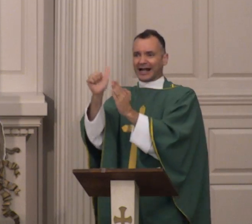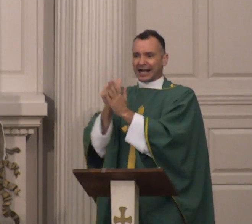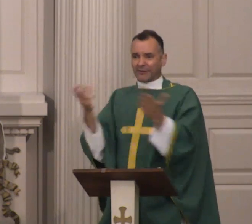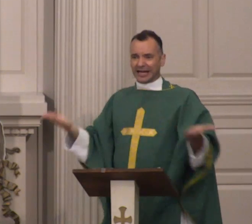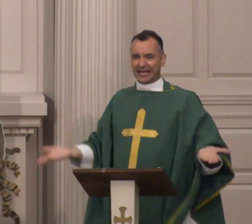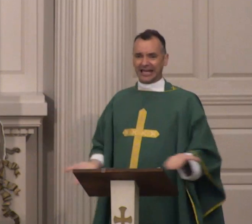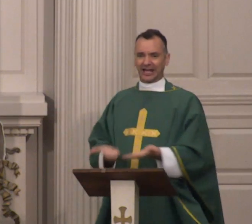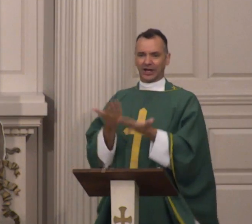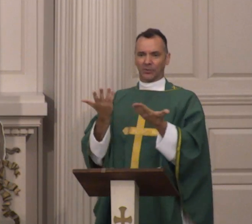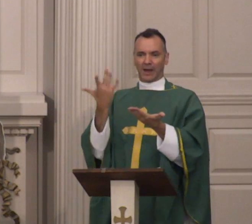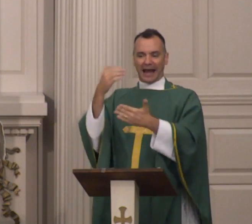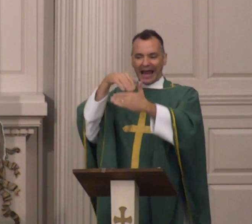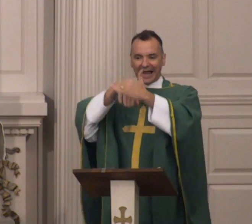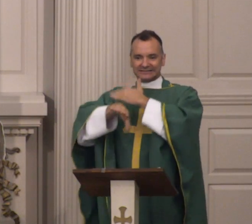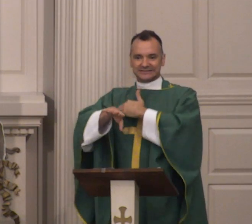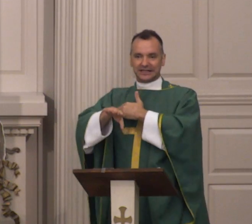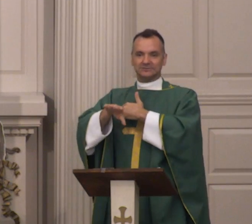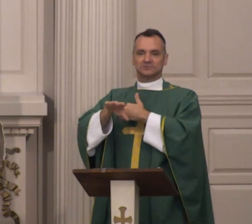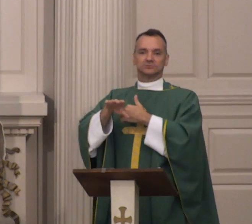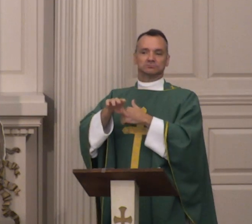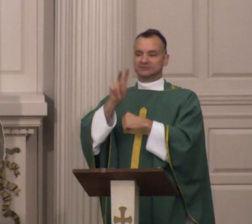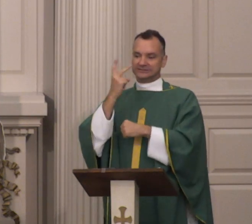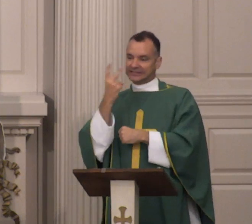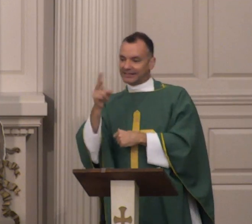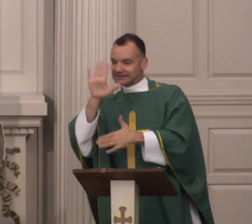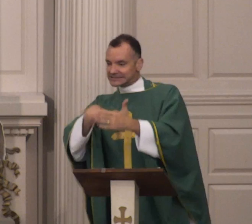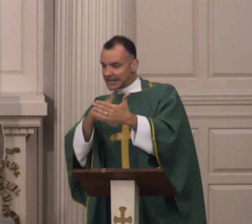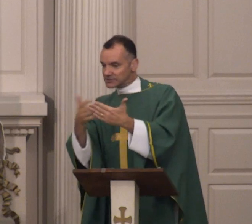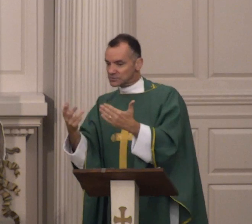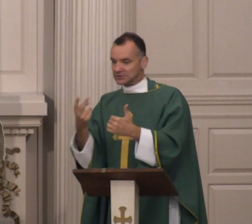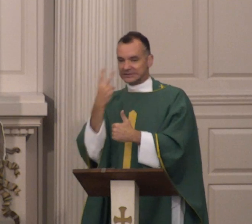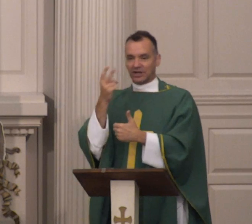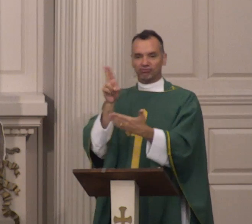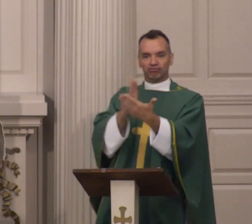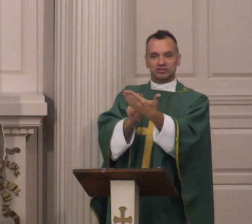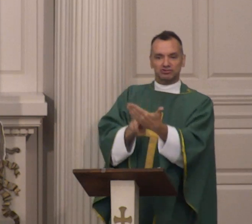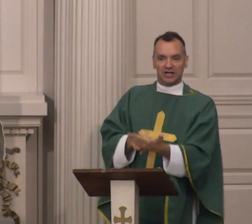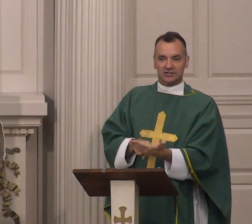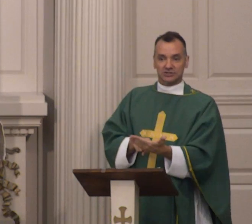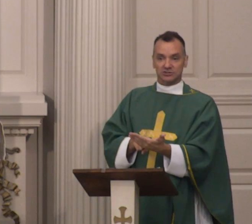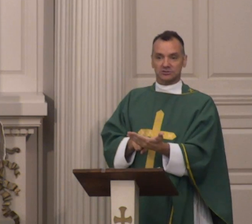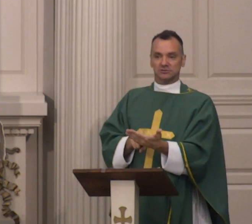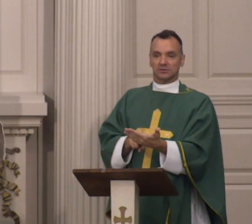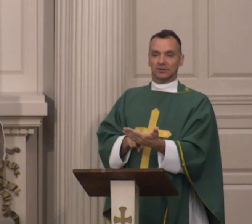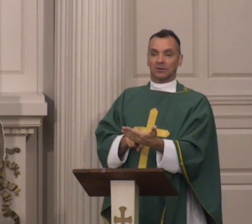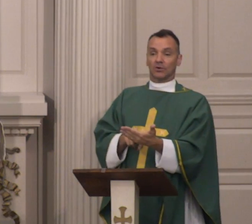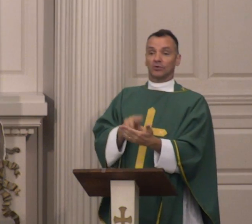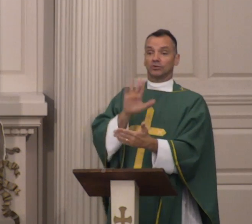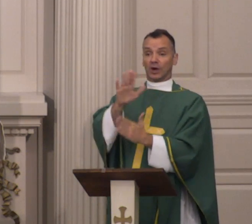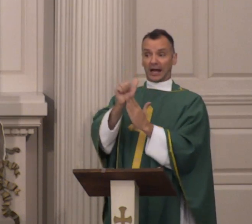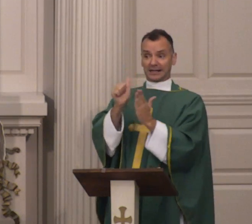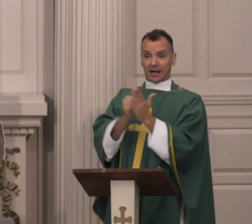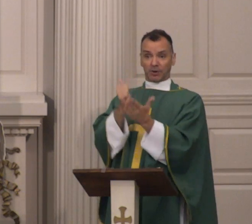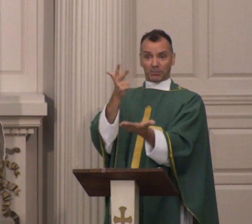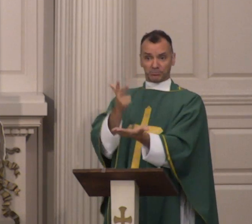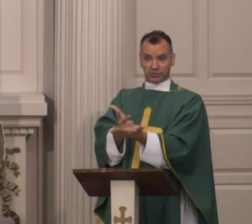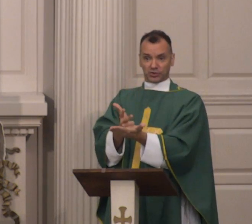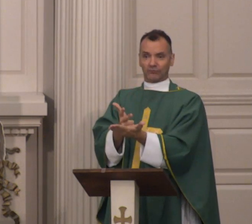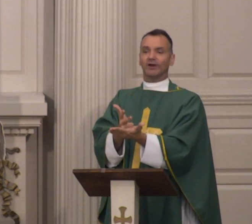it's pretty cool. It's great that you can you'll be able to access and see schedules and everything you're registered for.